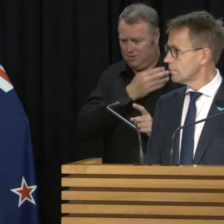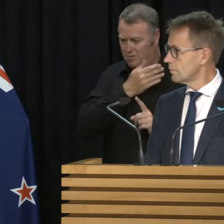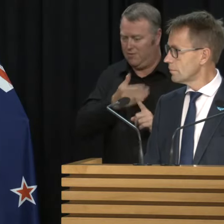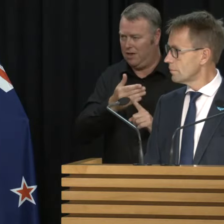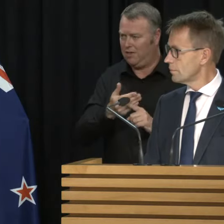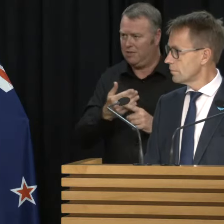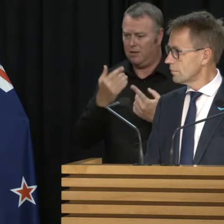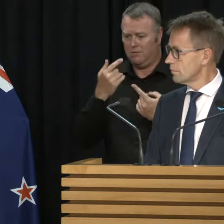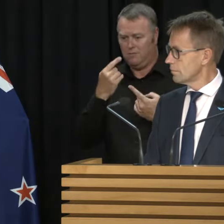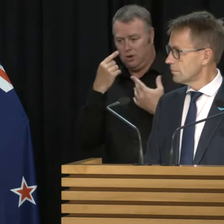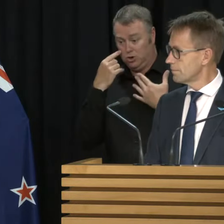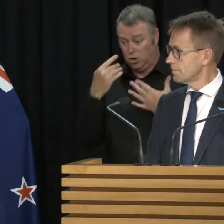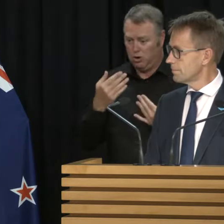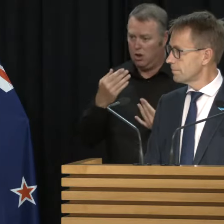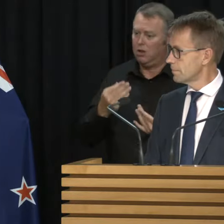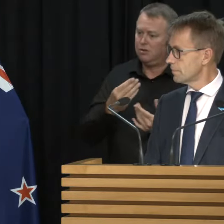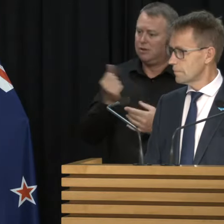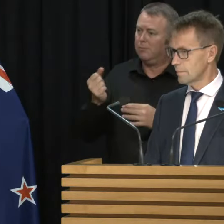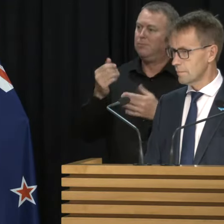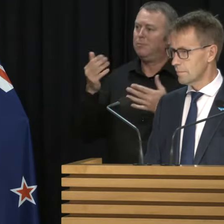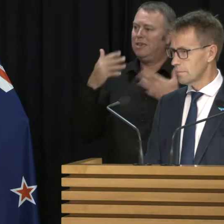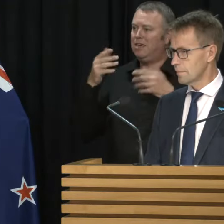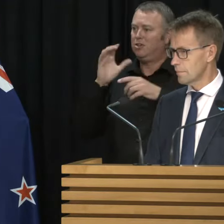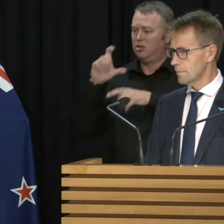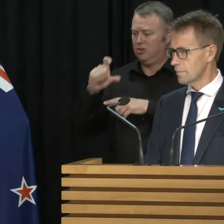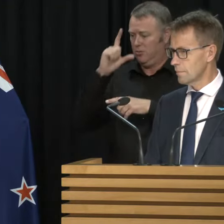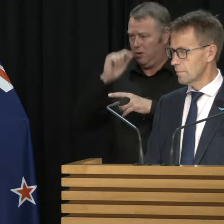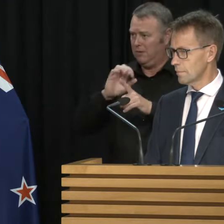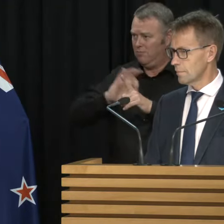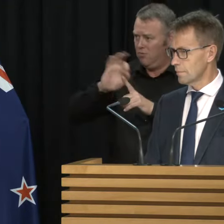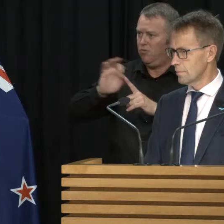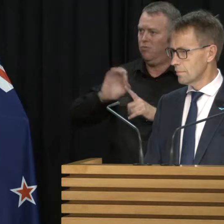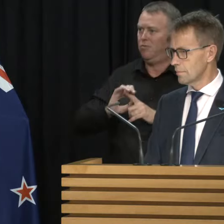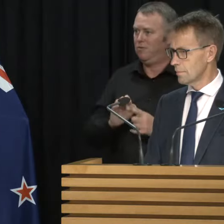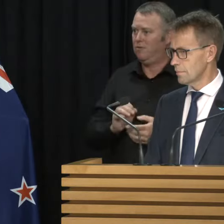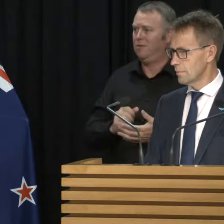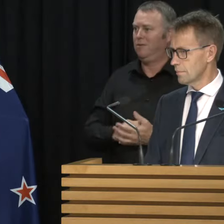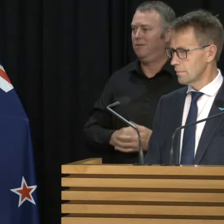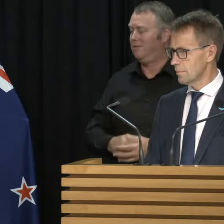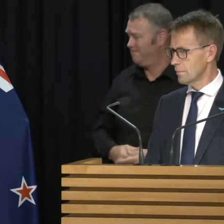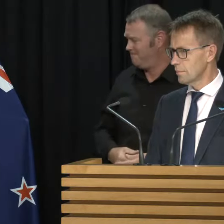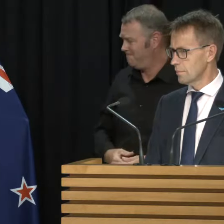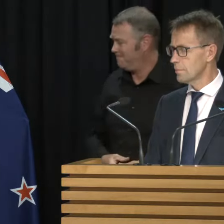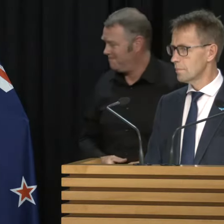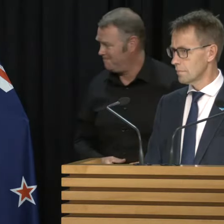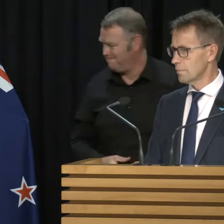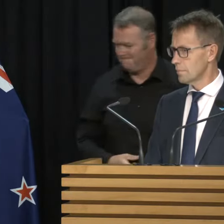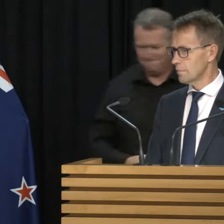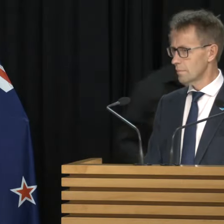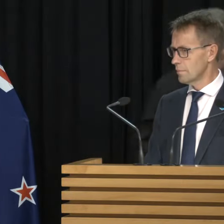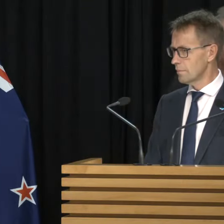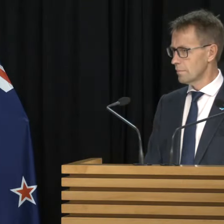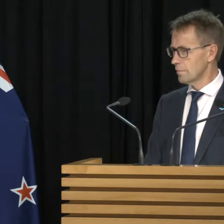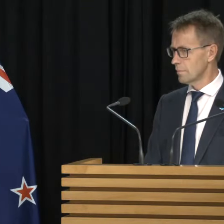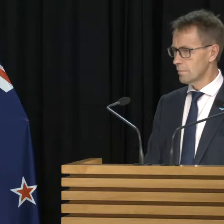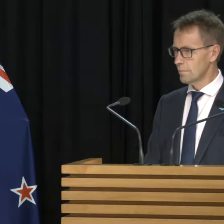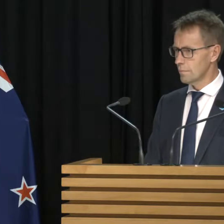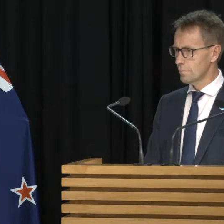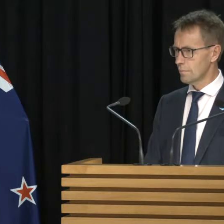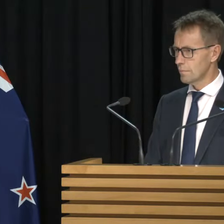for improvements, we've been making those improvements. And so, then back on the famous lift button transfer, is it